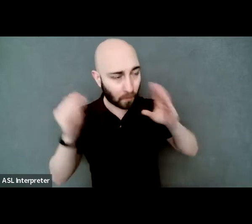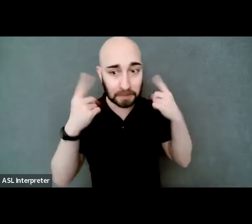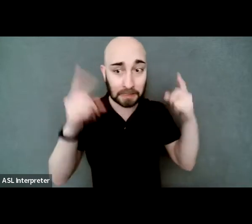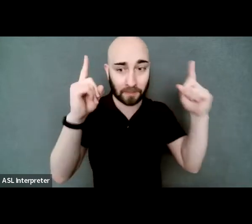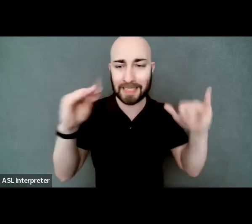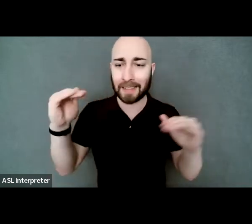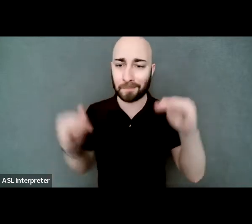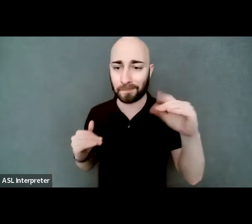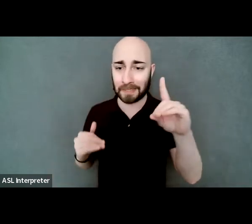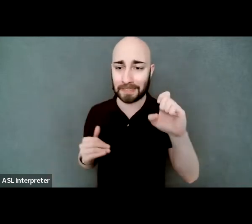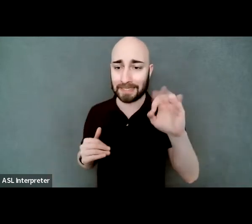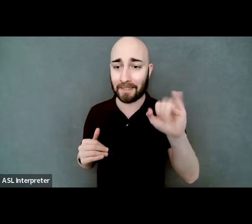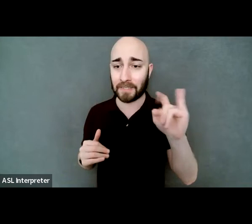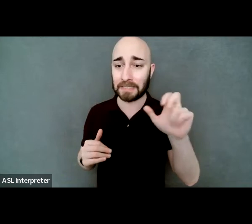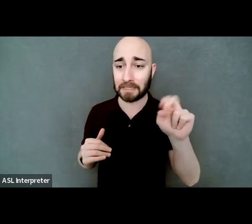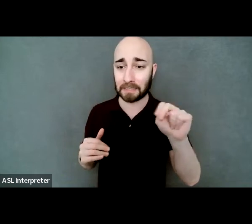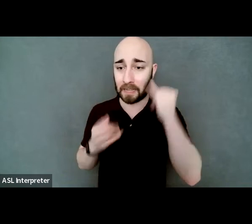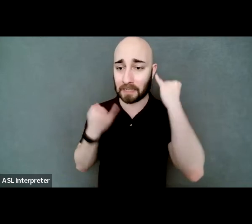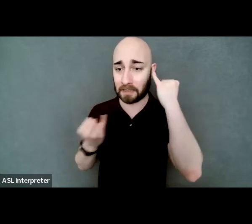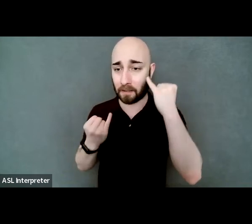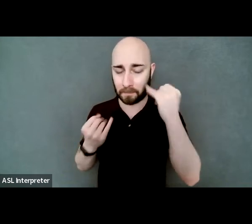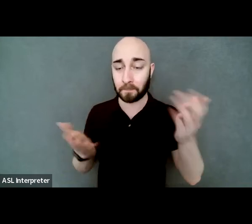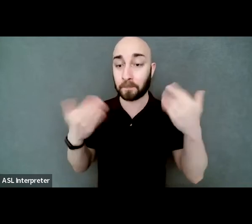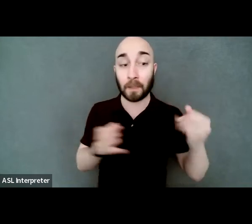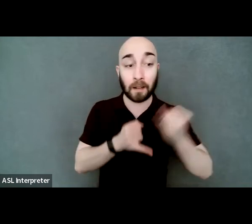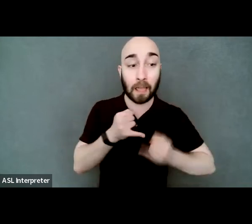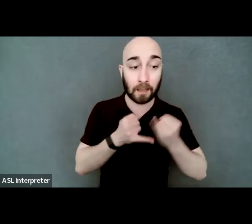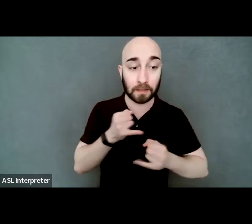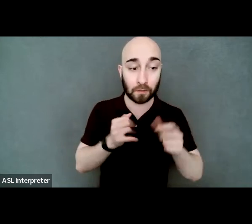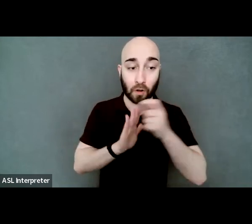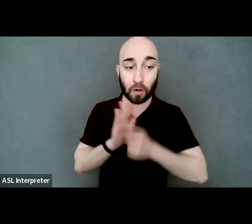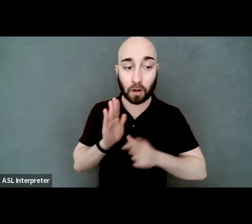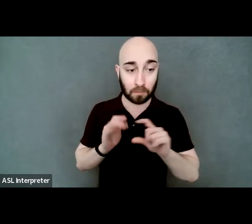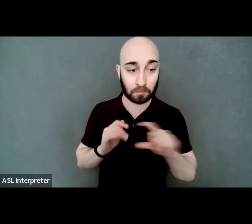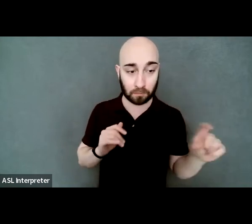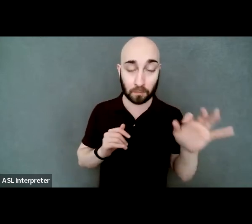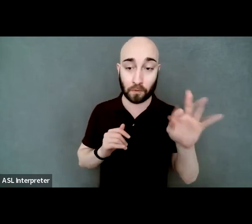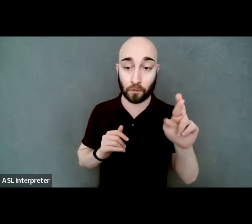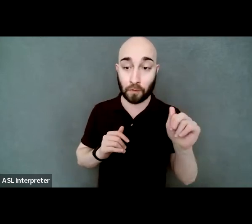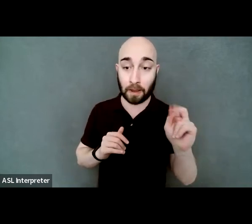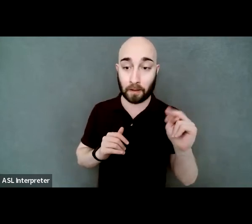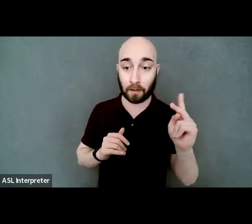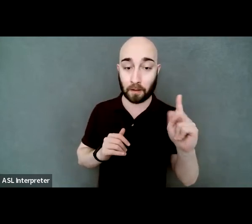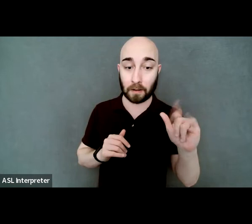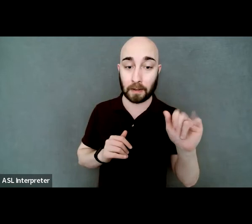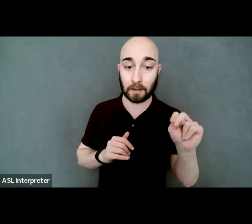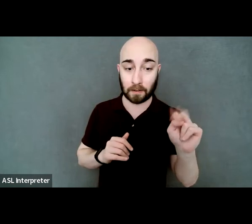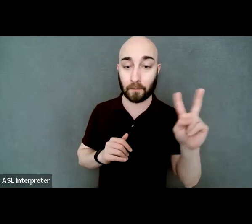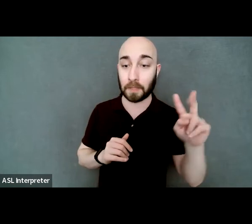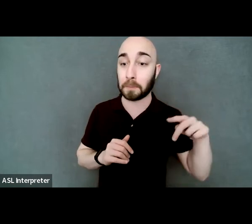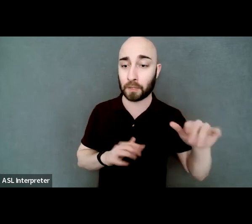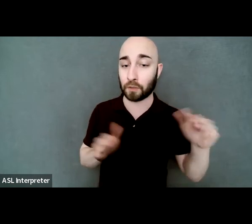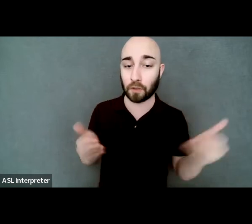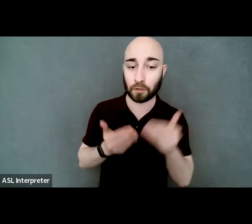deficit prompt. And finally, the last article we read was Franklin VP's Introduction